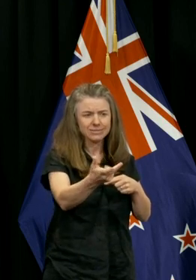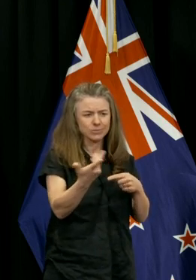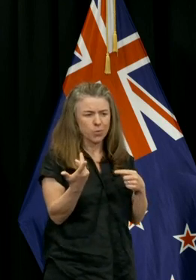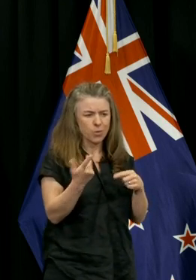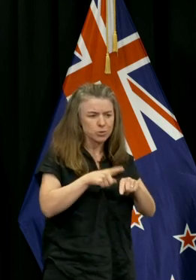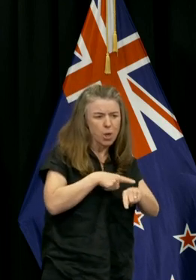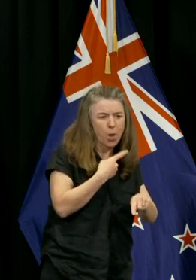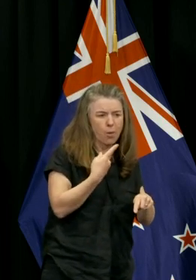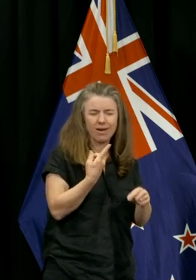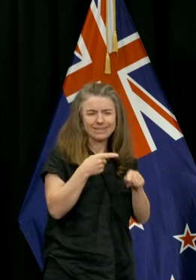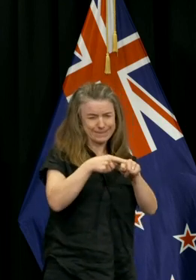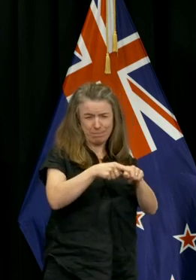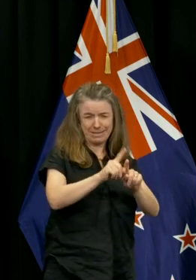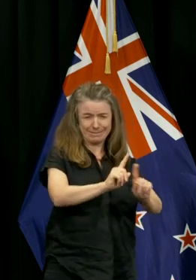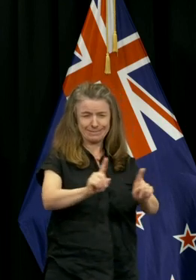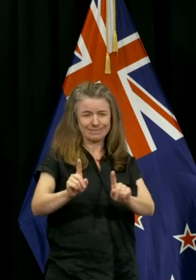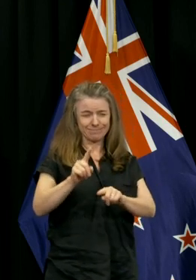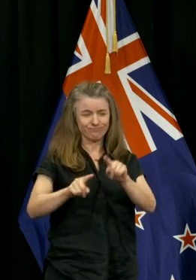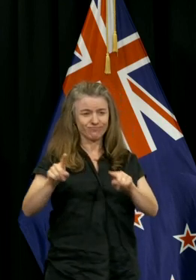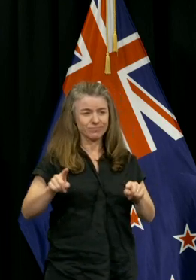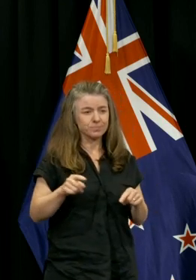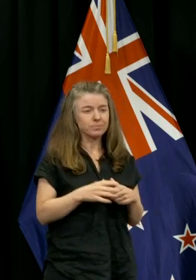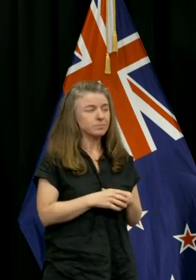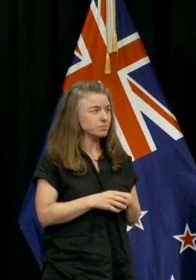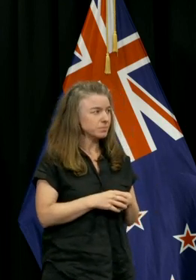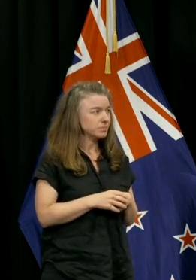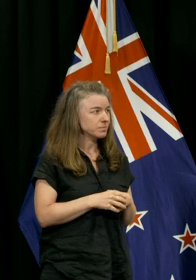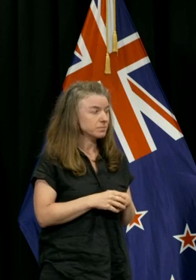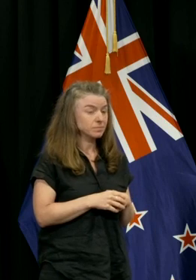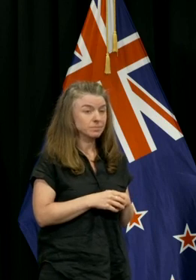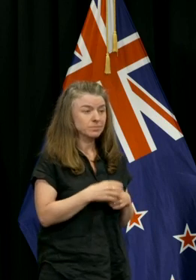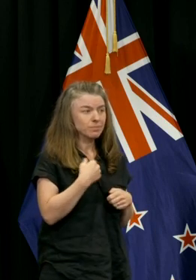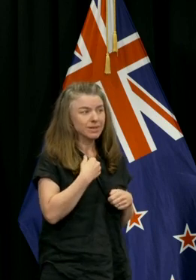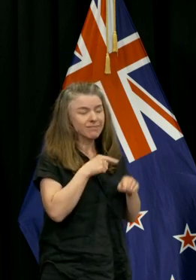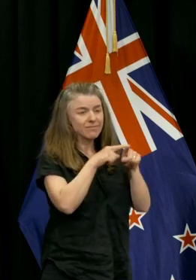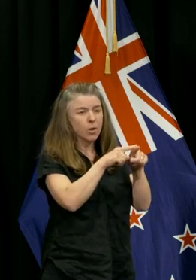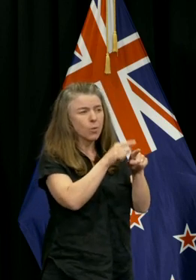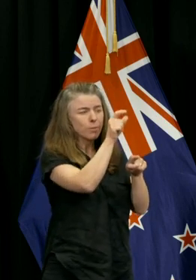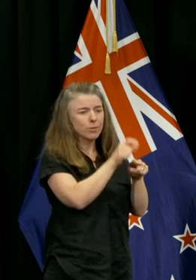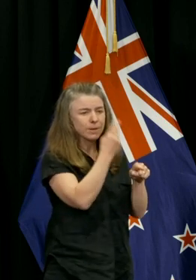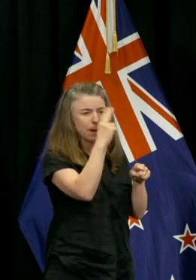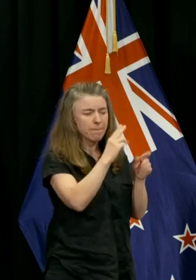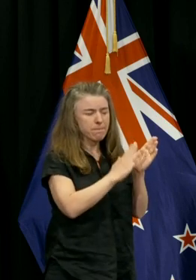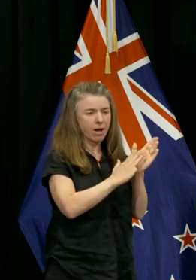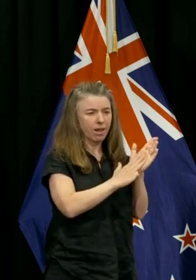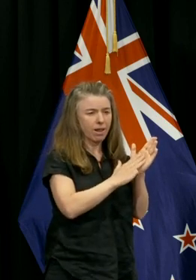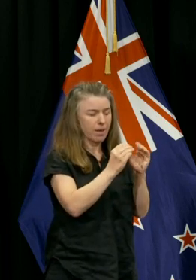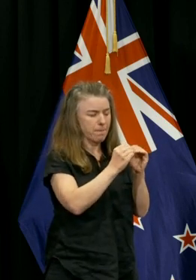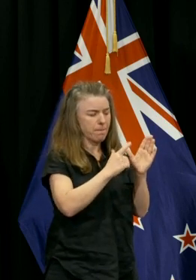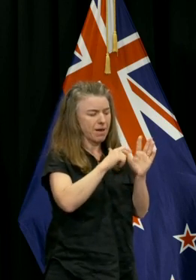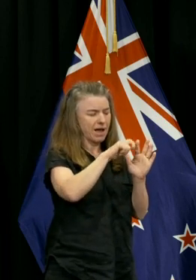take. I've seen, though, the same modelling as other New Zealanders and drawn from the likes of Michael Baker and his modelling, but there are others